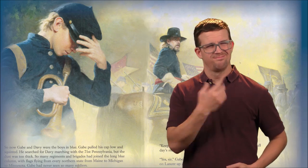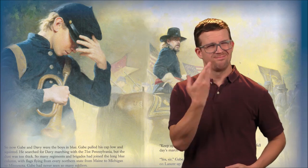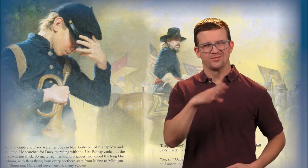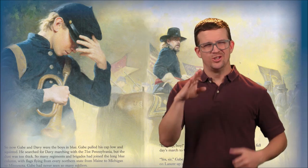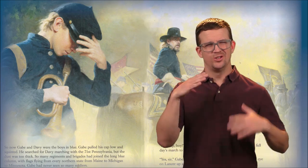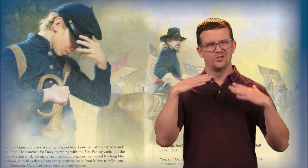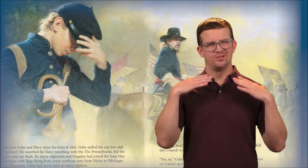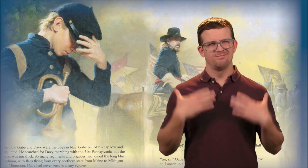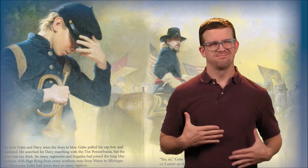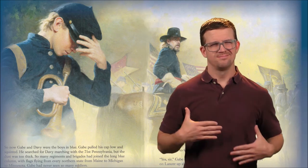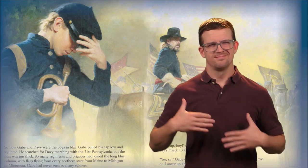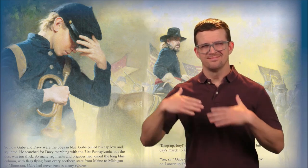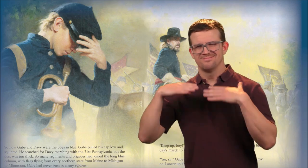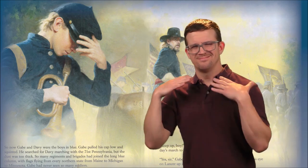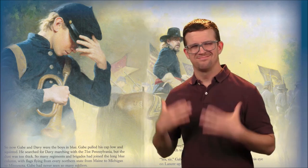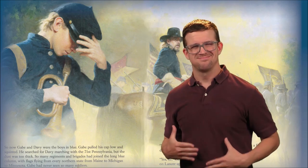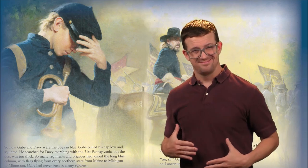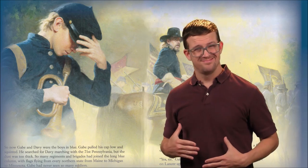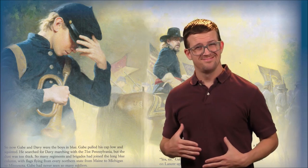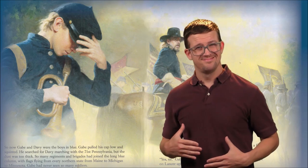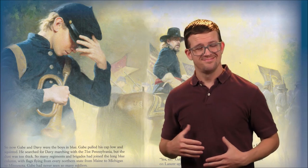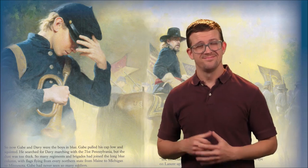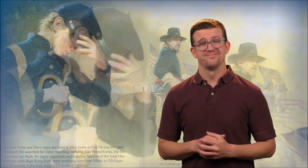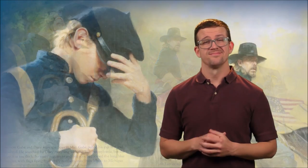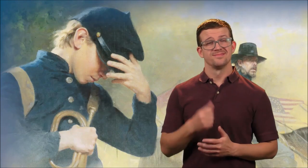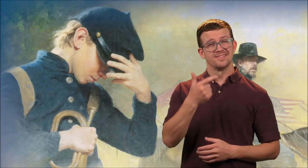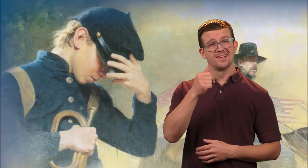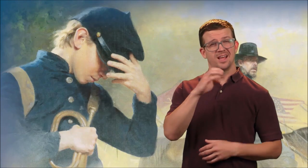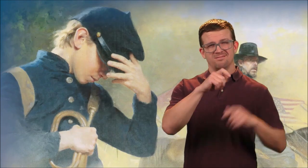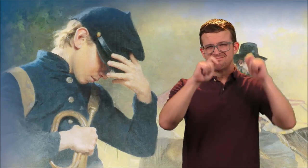So now, Gabe and Davy were the boys in blue.